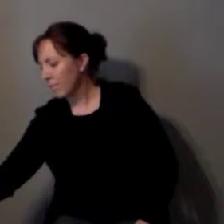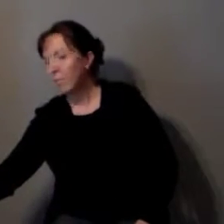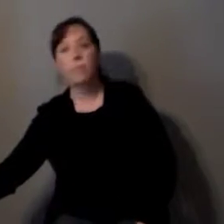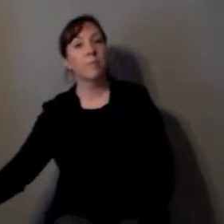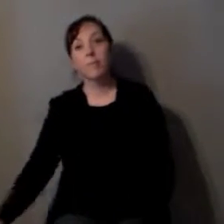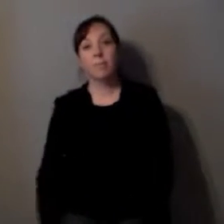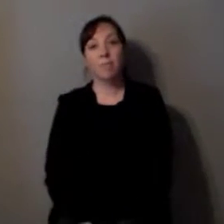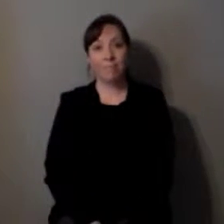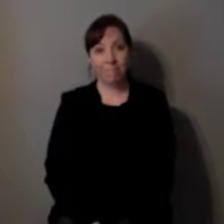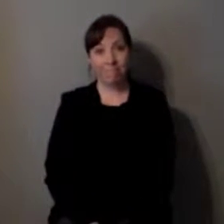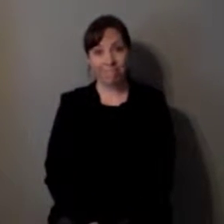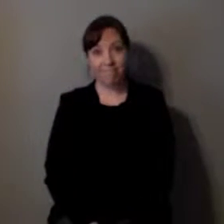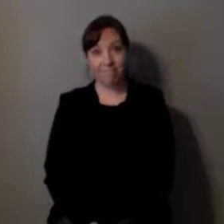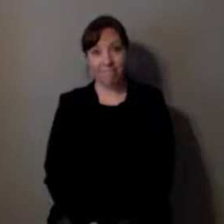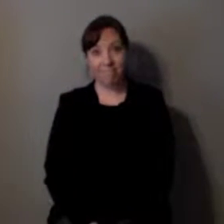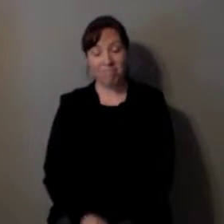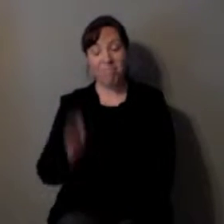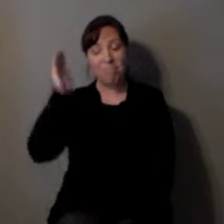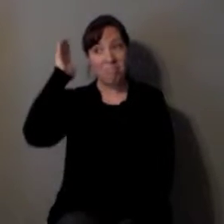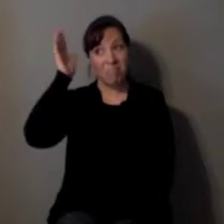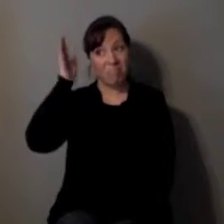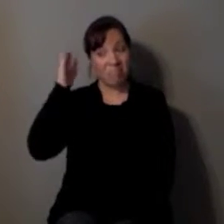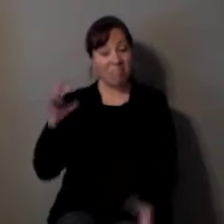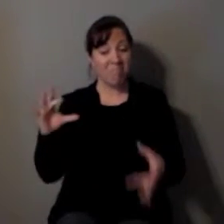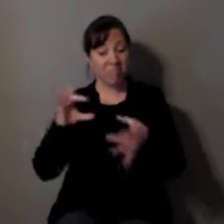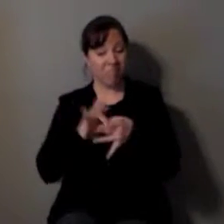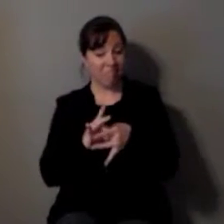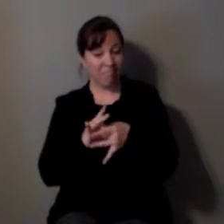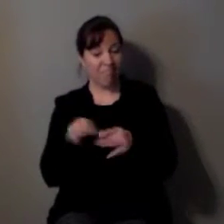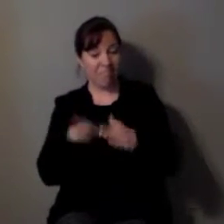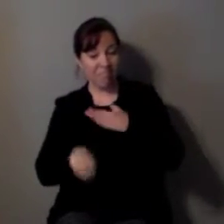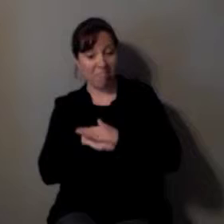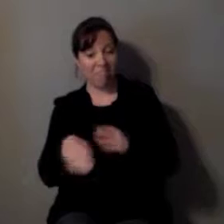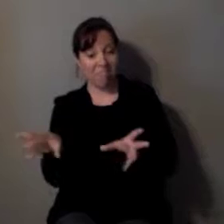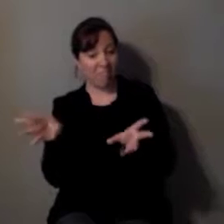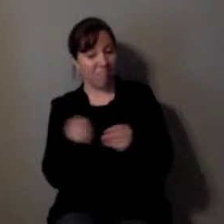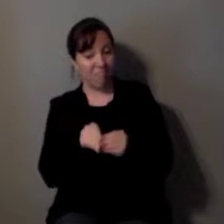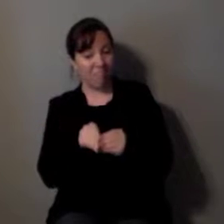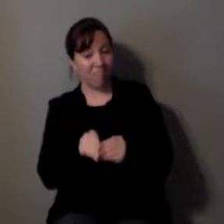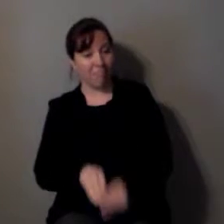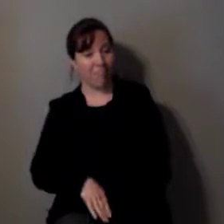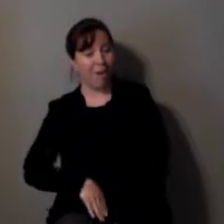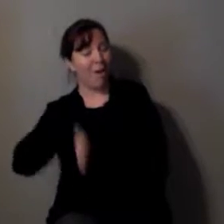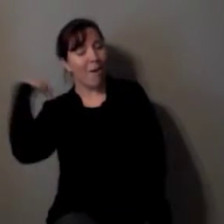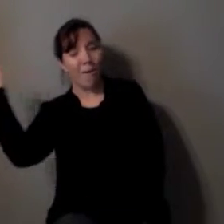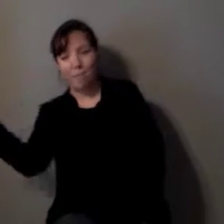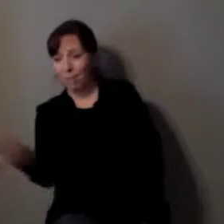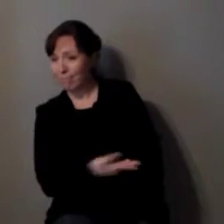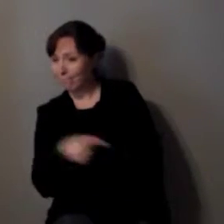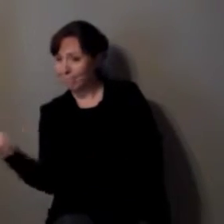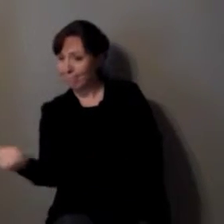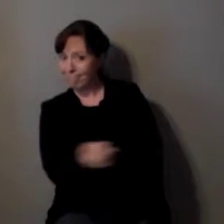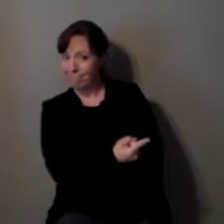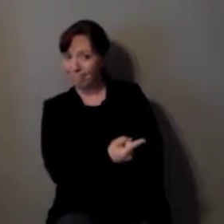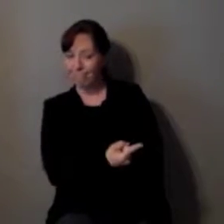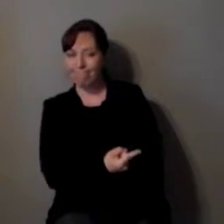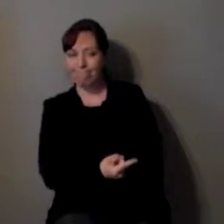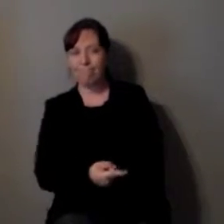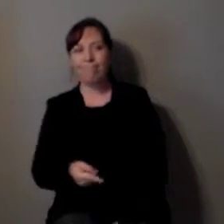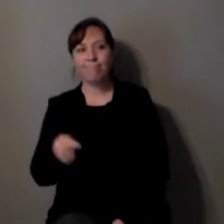Welcome to the presentation on basic addition. I know what you're thinking, Sal, addition doesn't seem so basic to me. Well, I apologize.